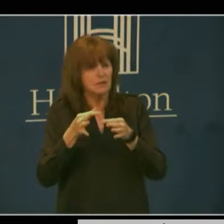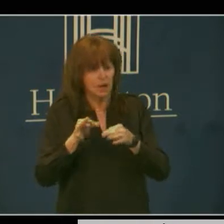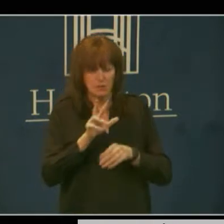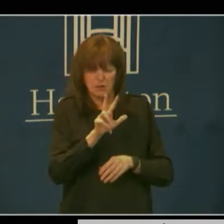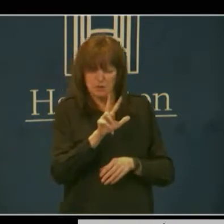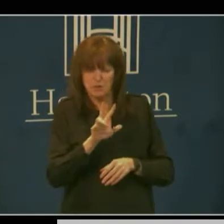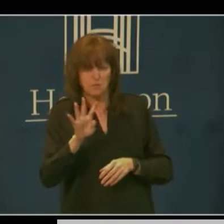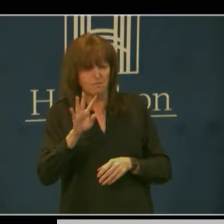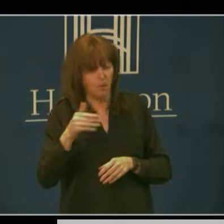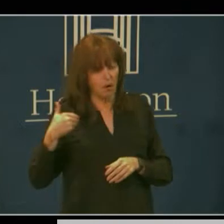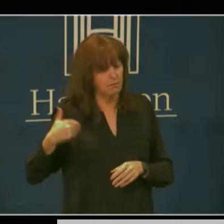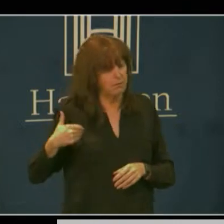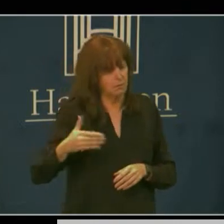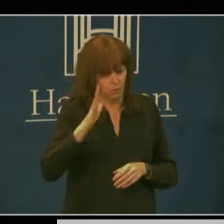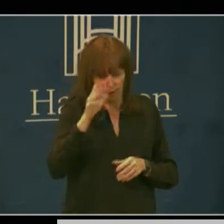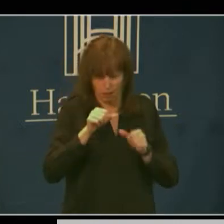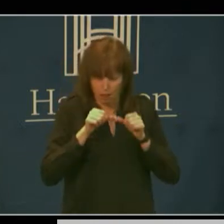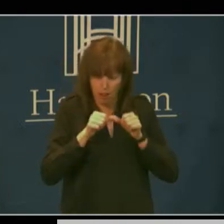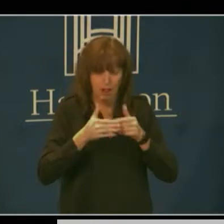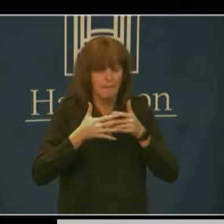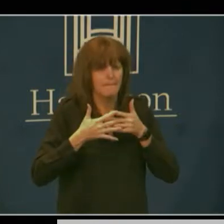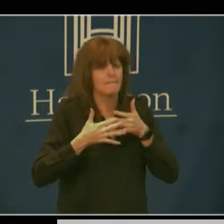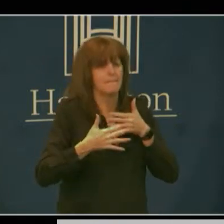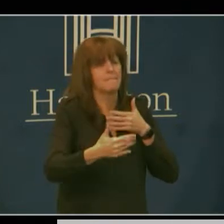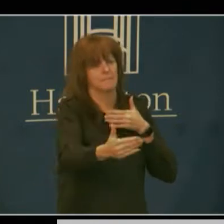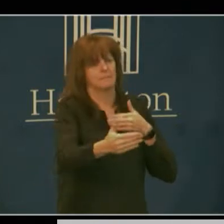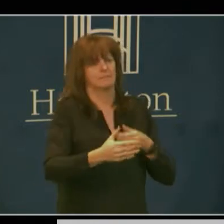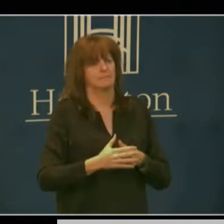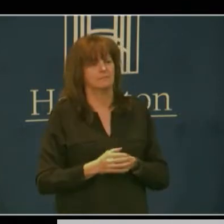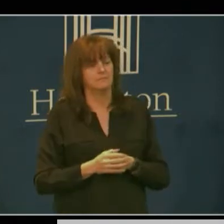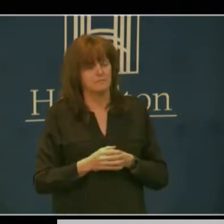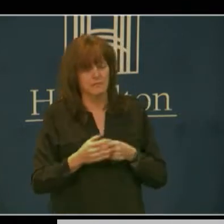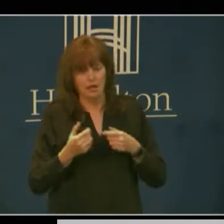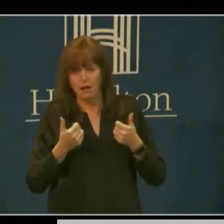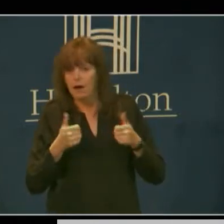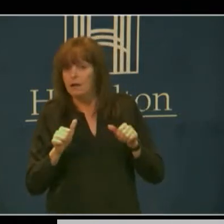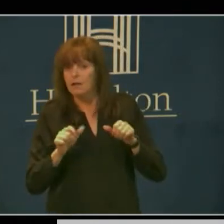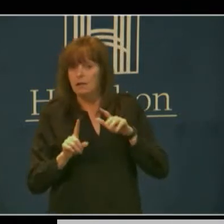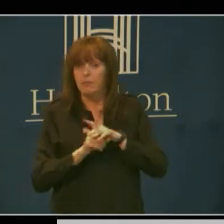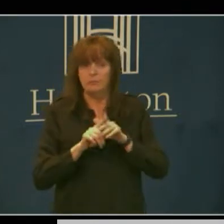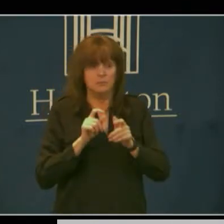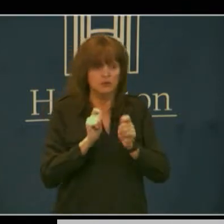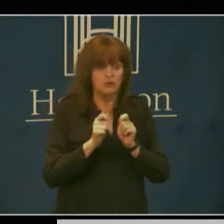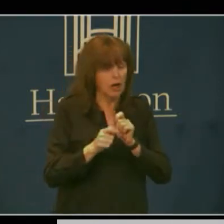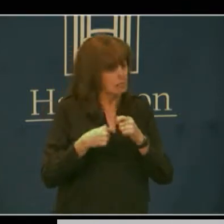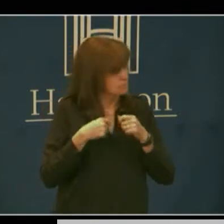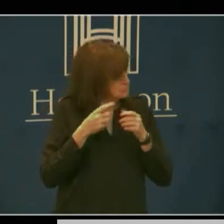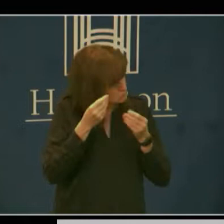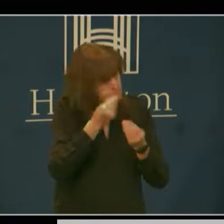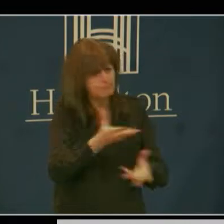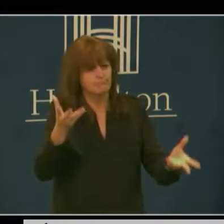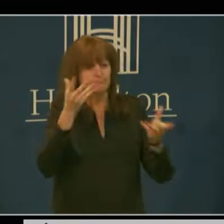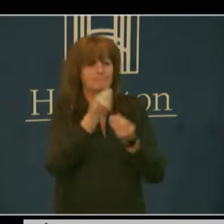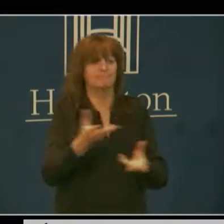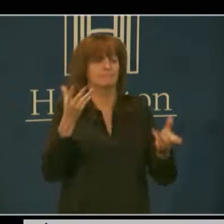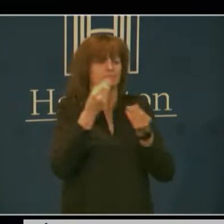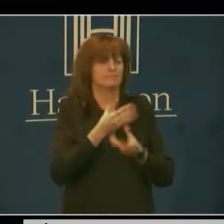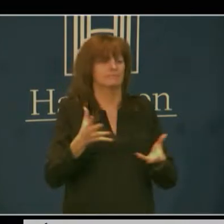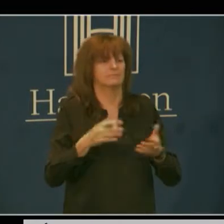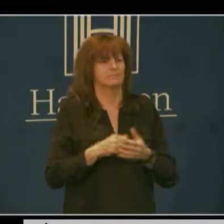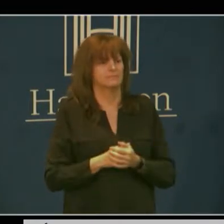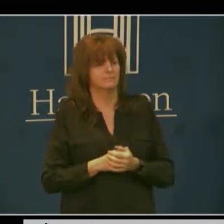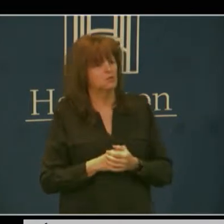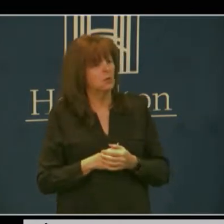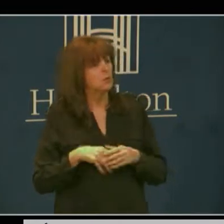And things continue to evolve. And I just want to take a moment to thank all of our residents for participating and doing their